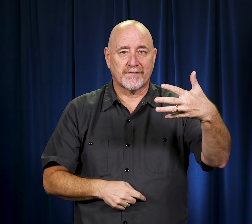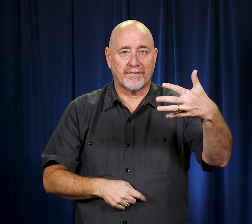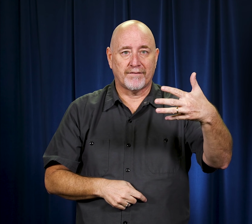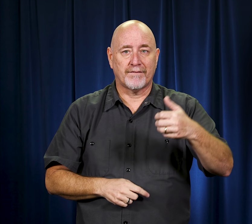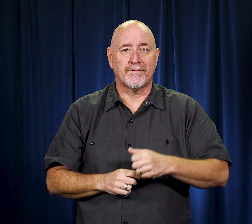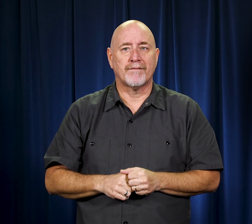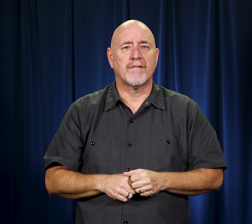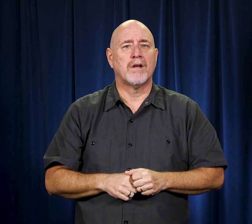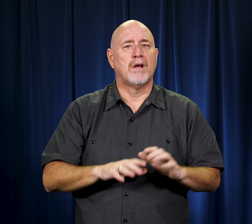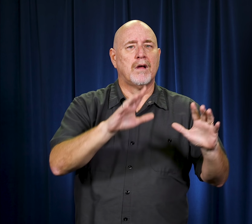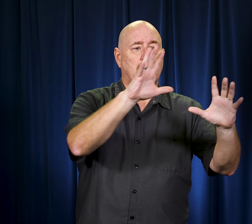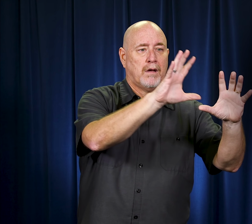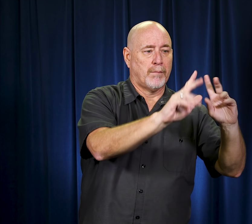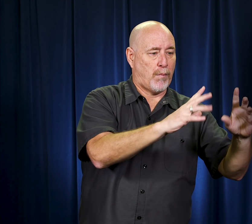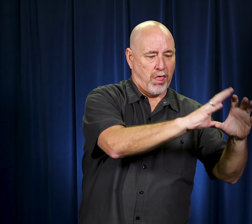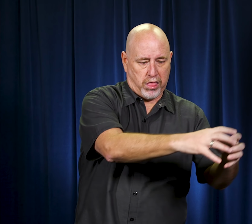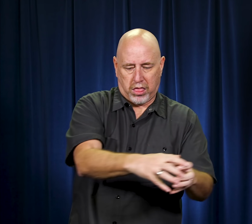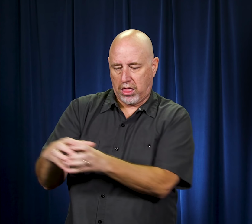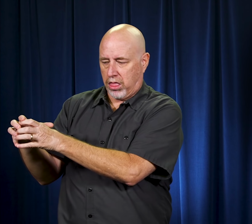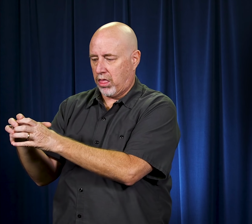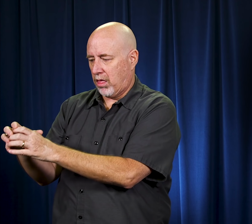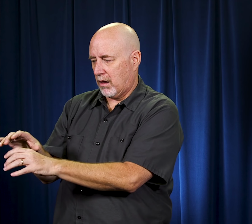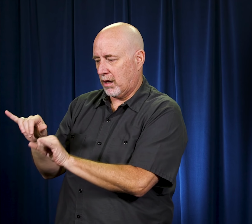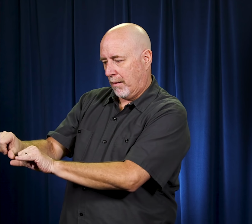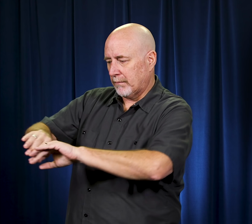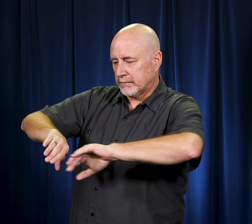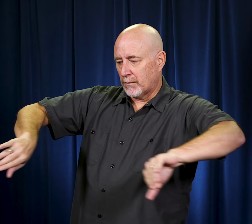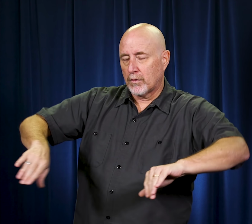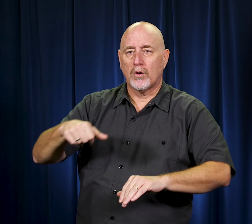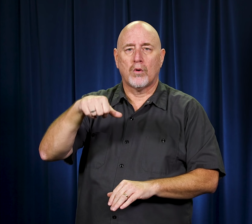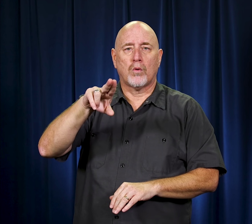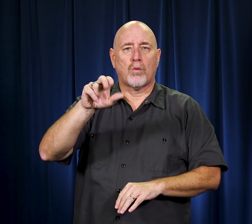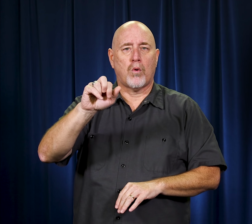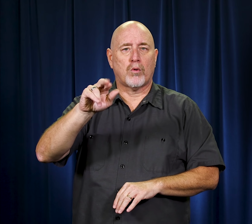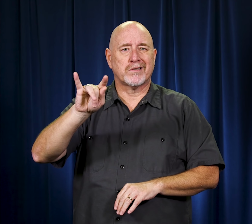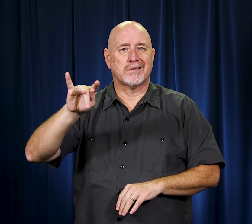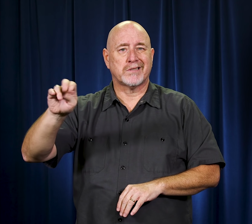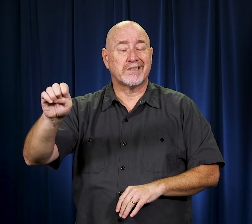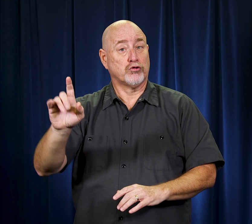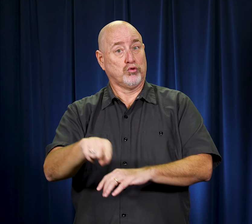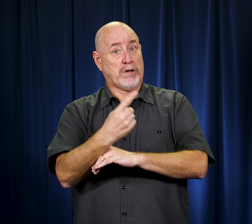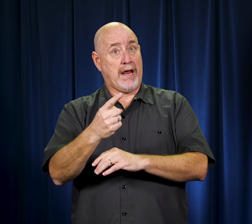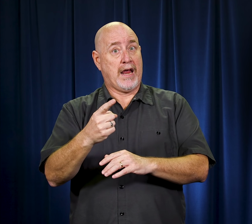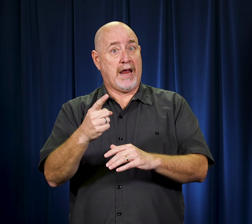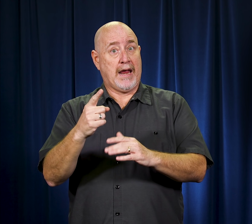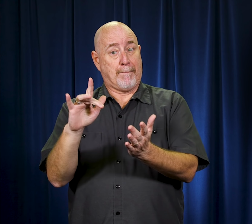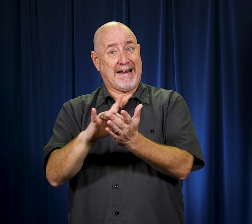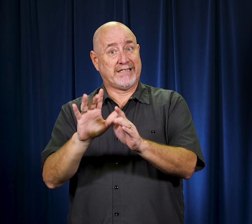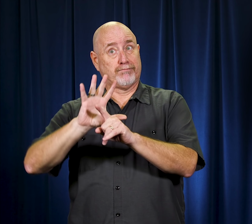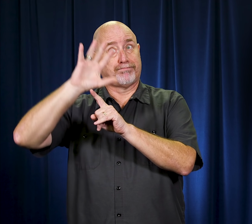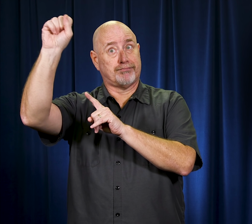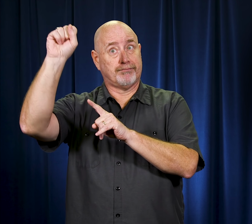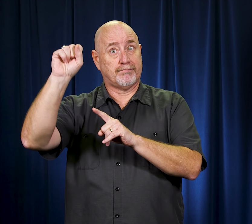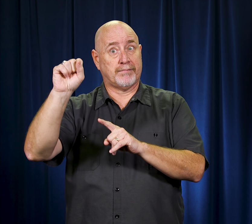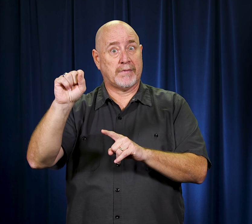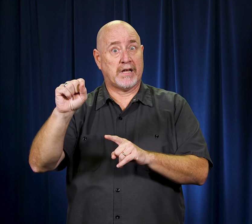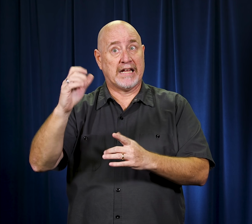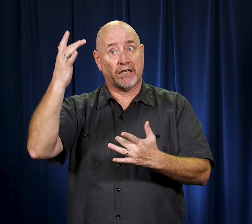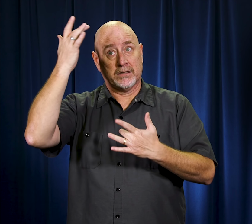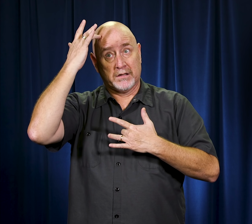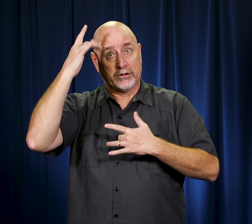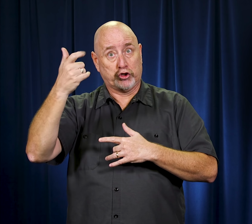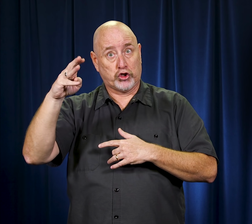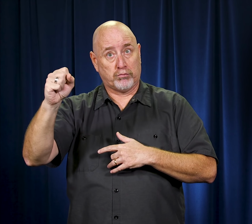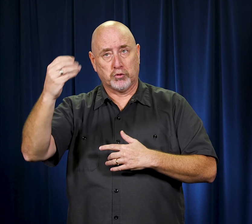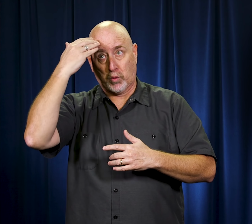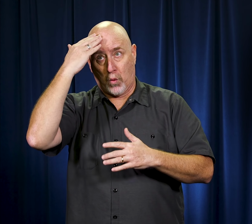5, quarantine. You see, in today's world of advanced medicine and understanding of germs, the idea of quarantining